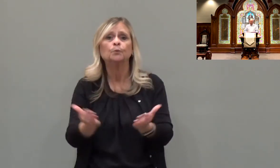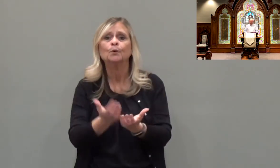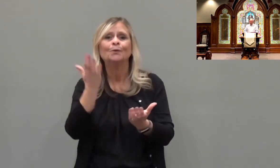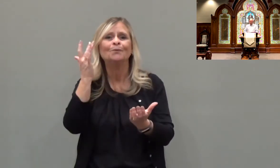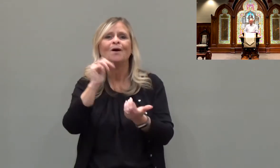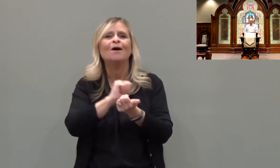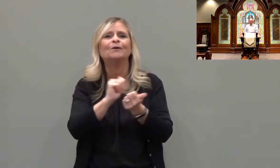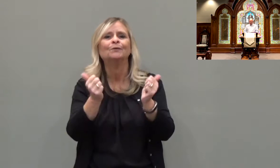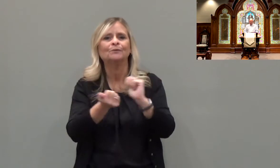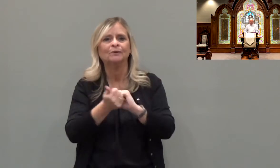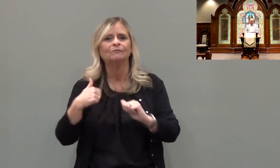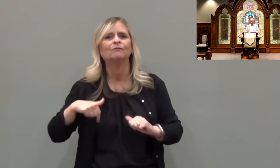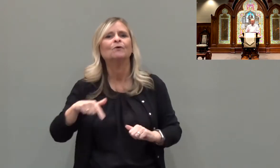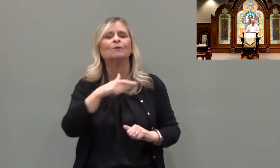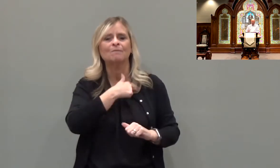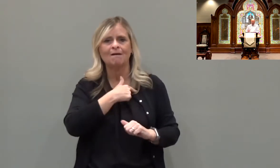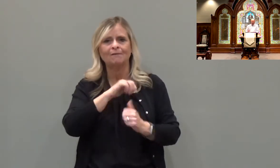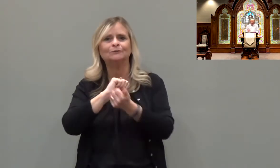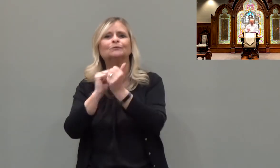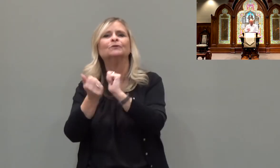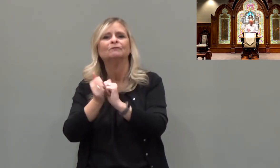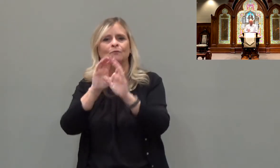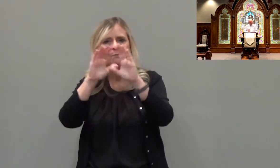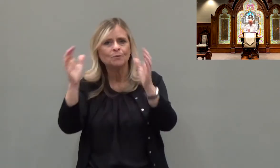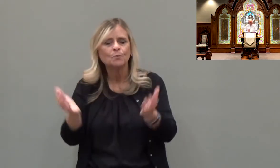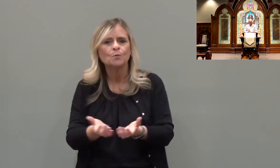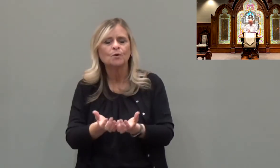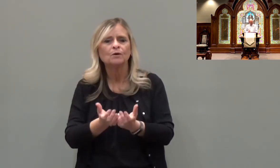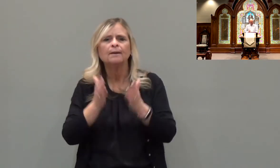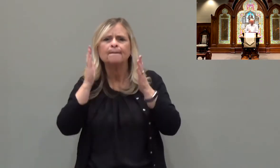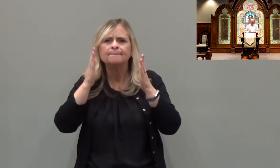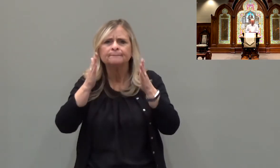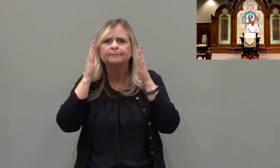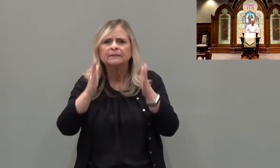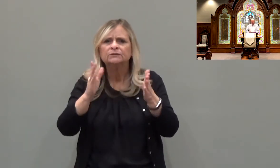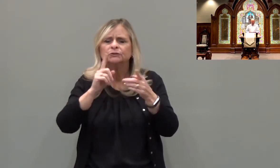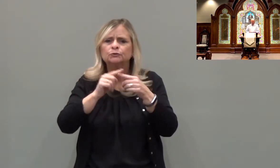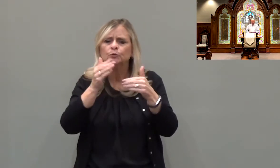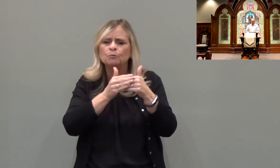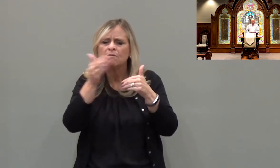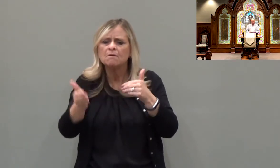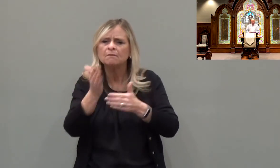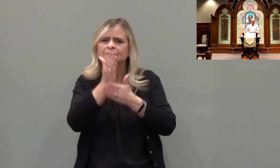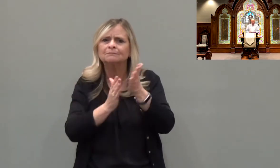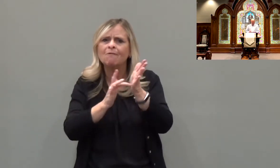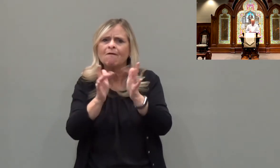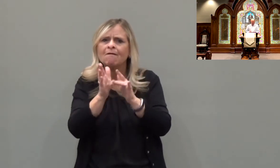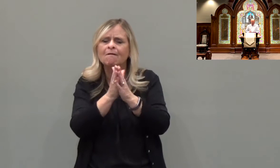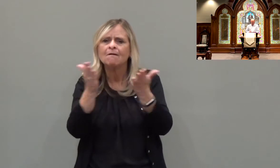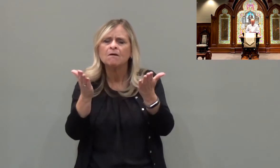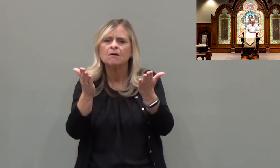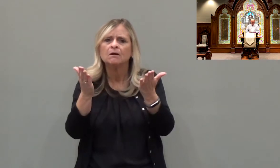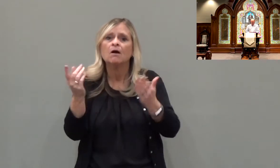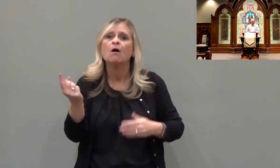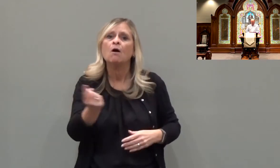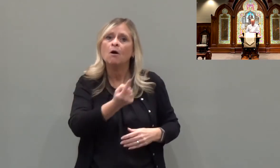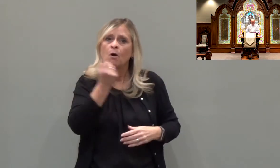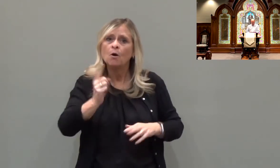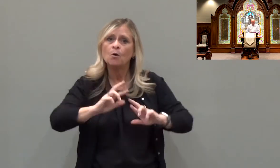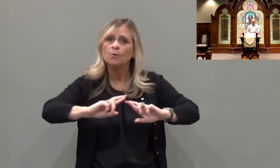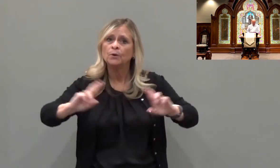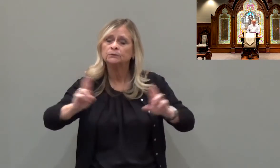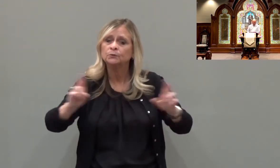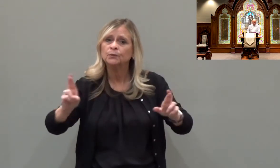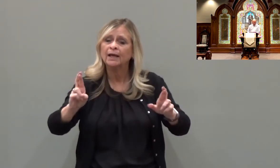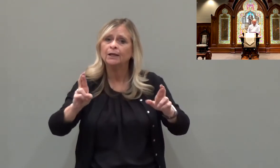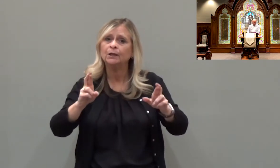us and to transform the world. Listen to the next passage here. Always be ready to make